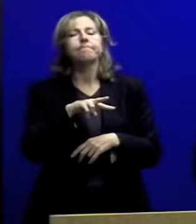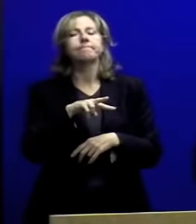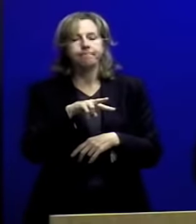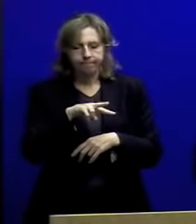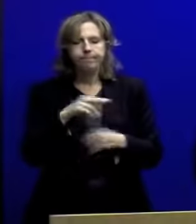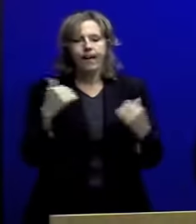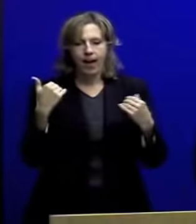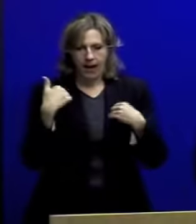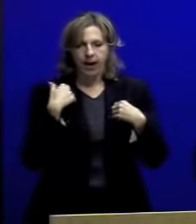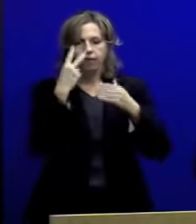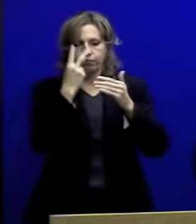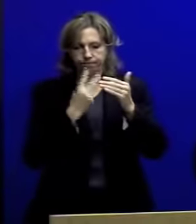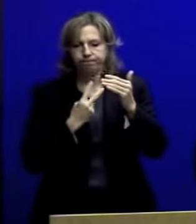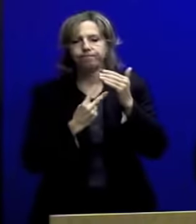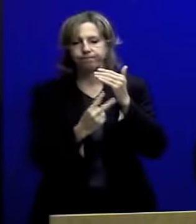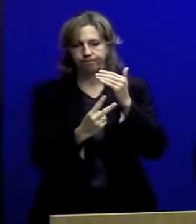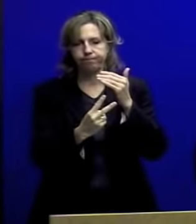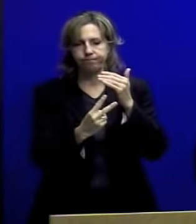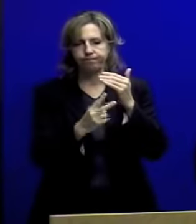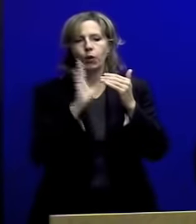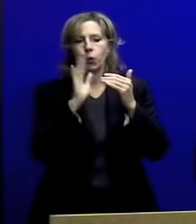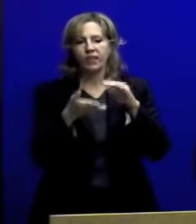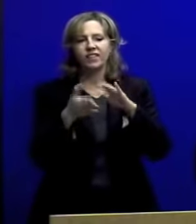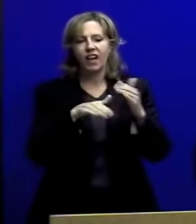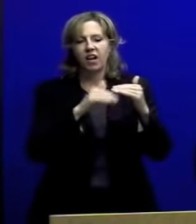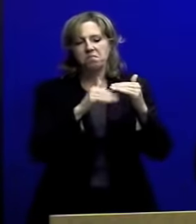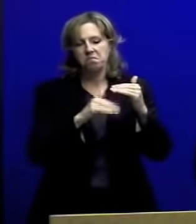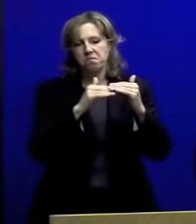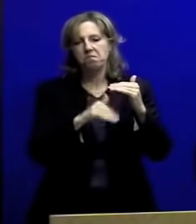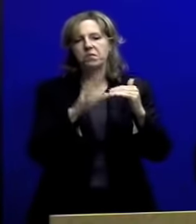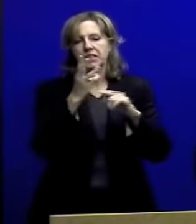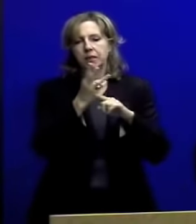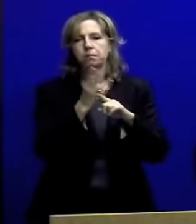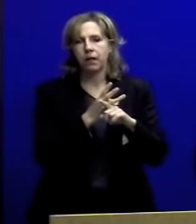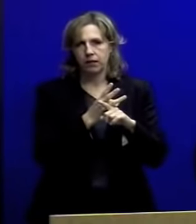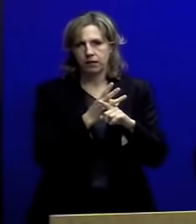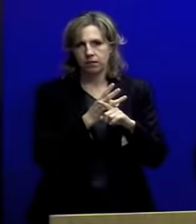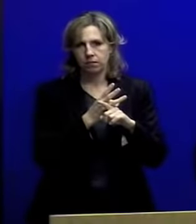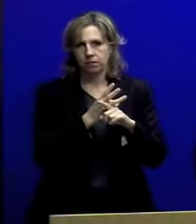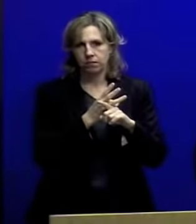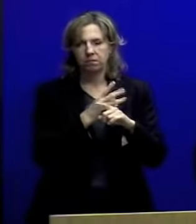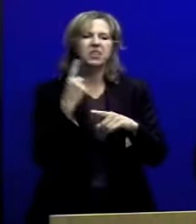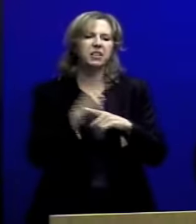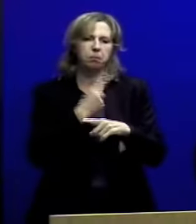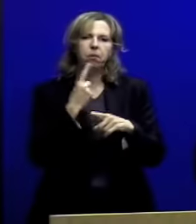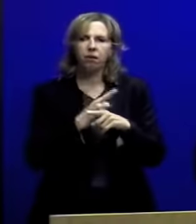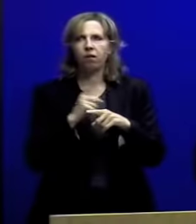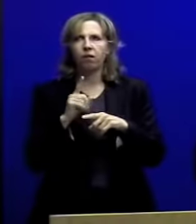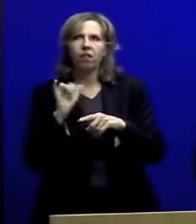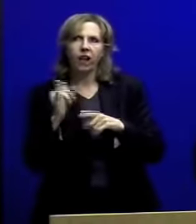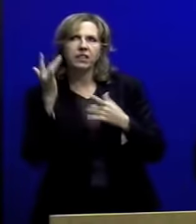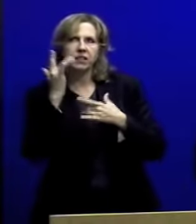a prognosis of less than 6 months if the disease follows its usual course.